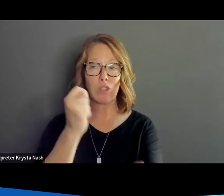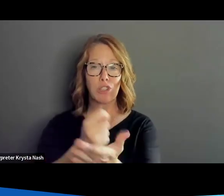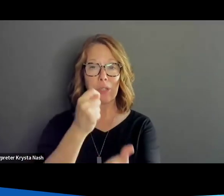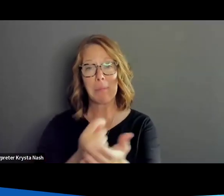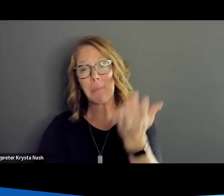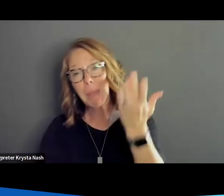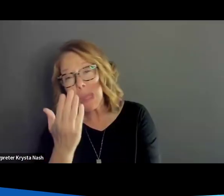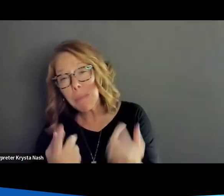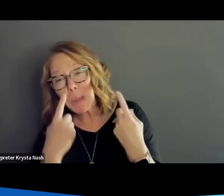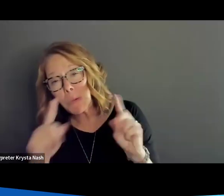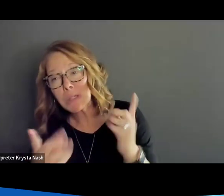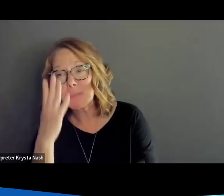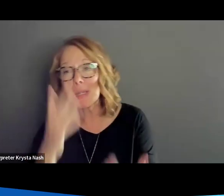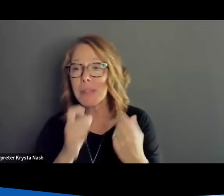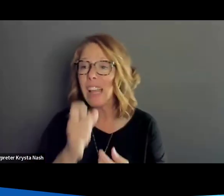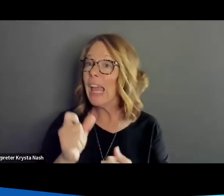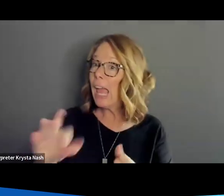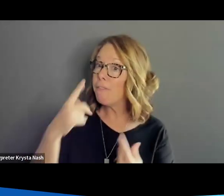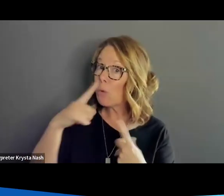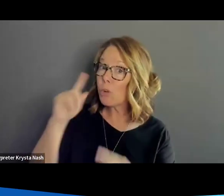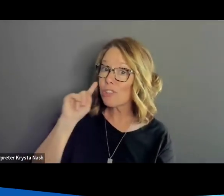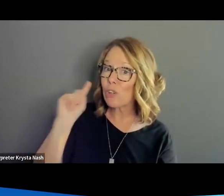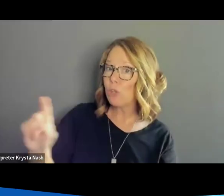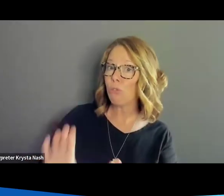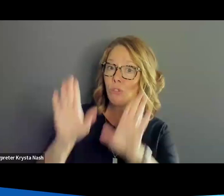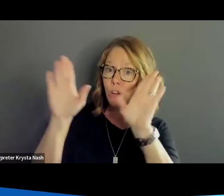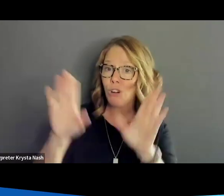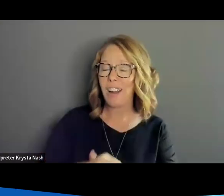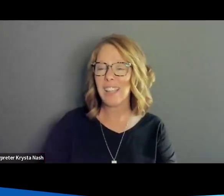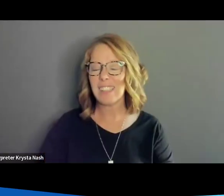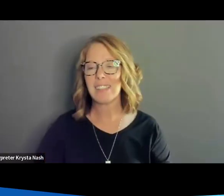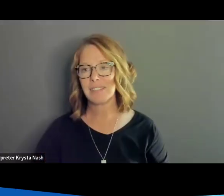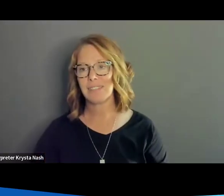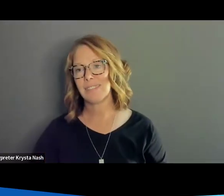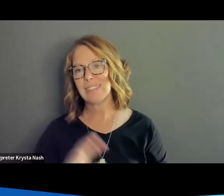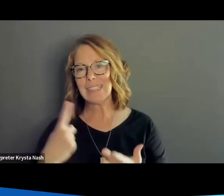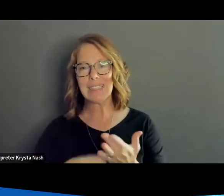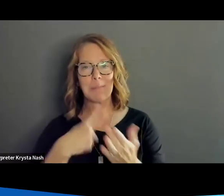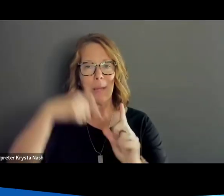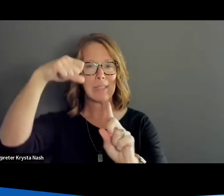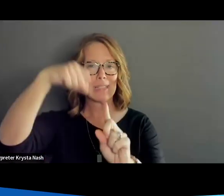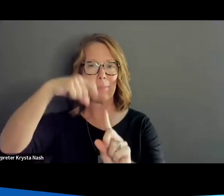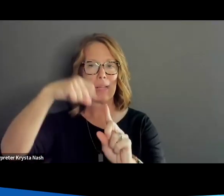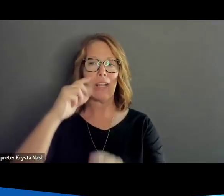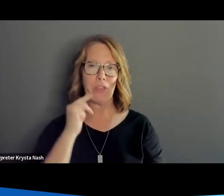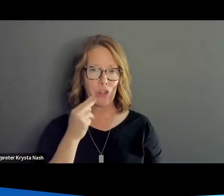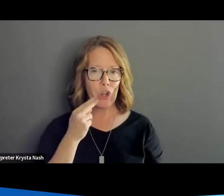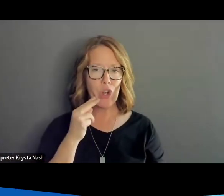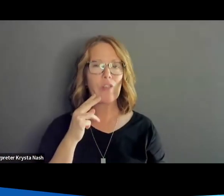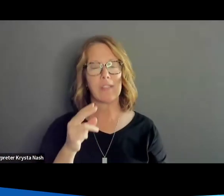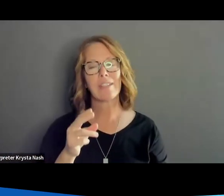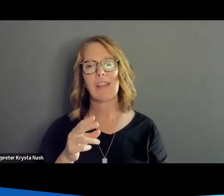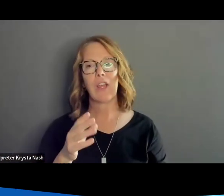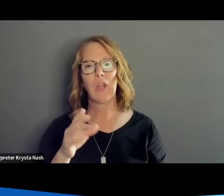maybe works, maybe doesn't. If it works for you, man, that's great. Sometimes stimulating those nerves, we know from the